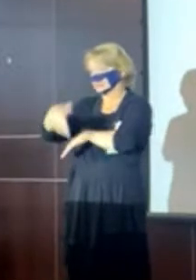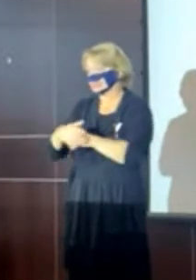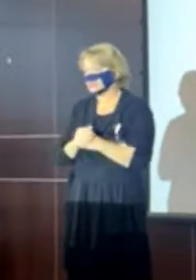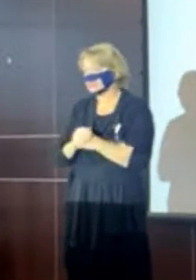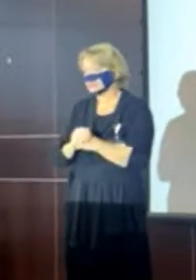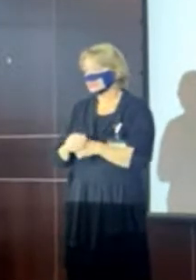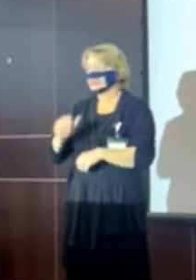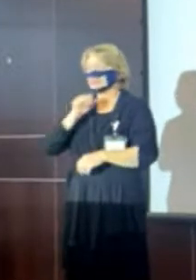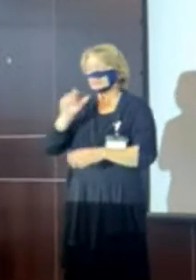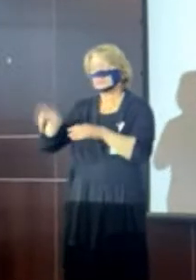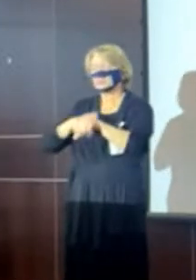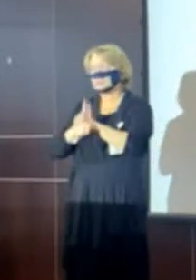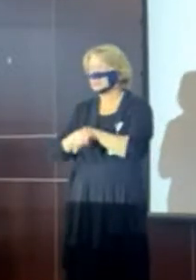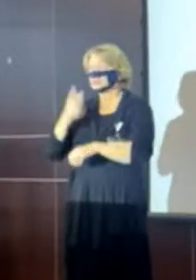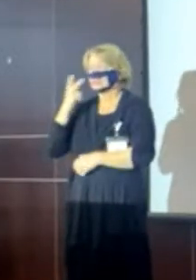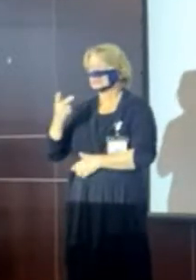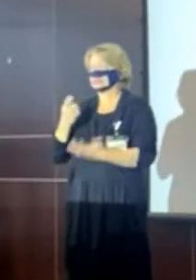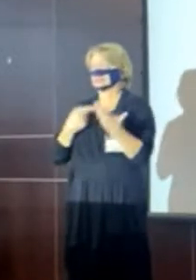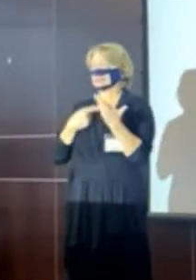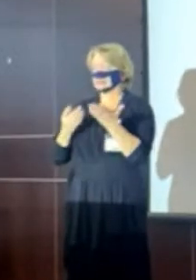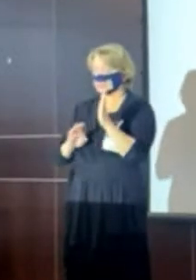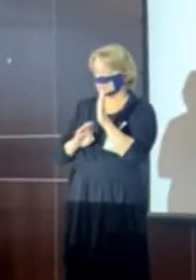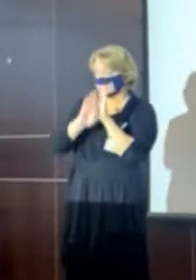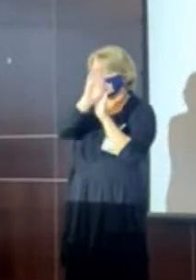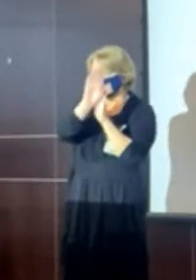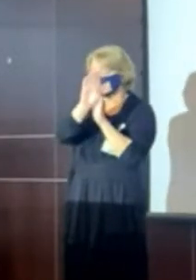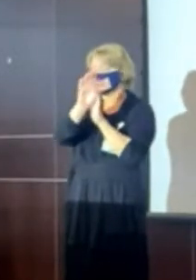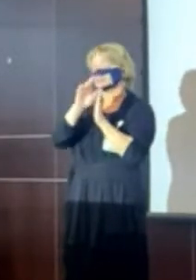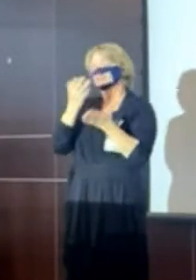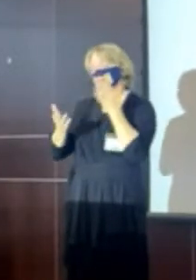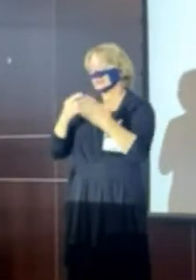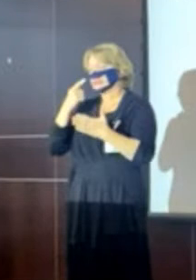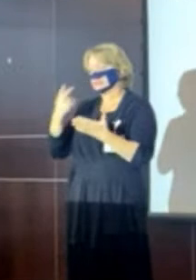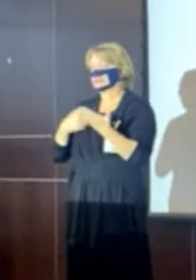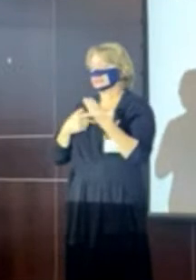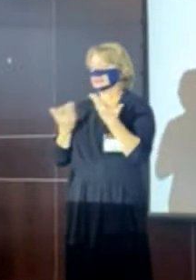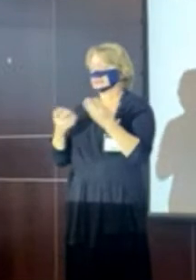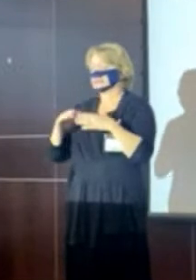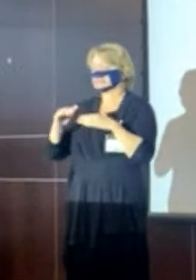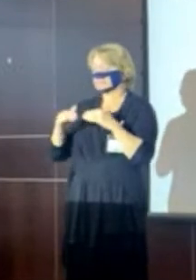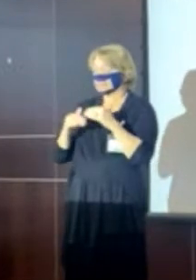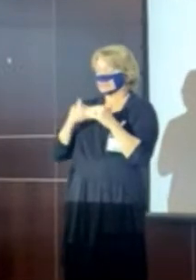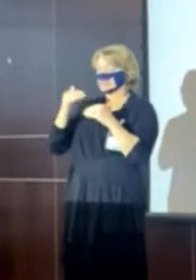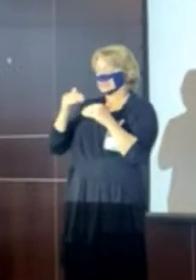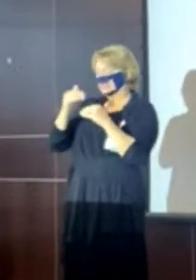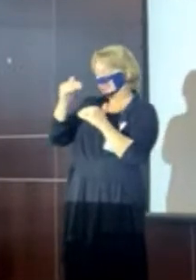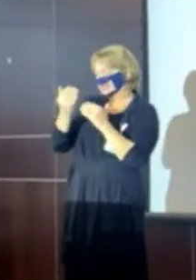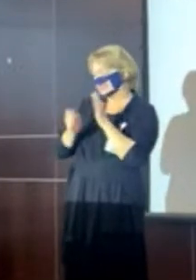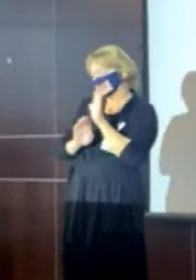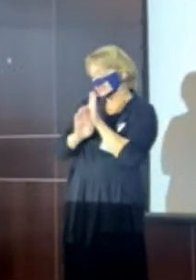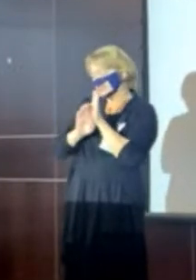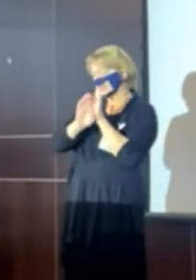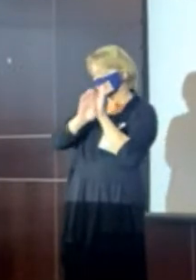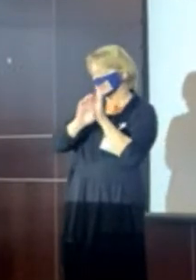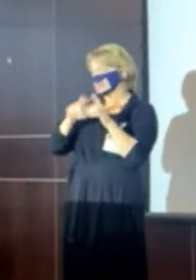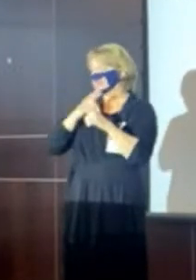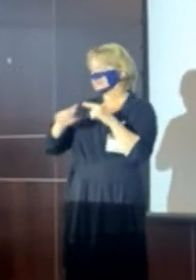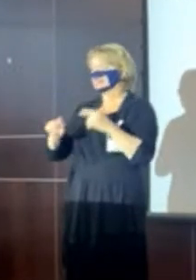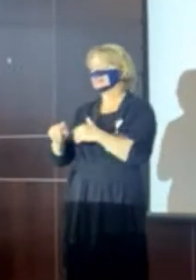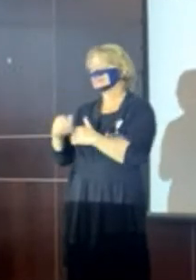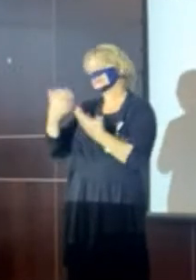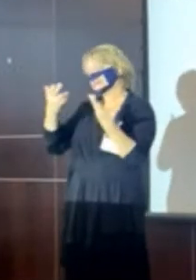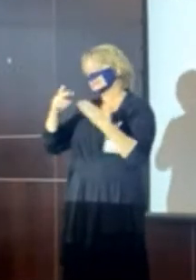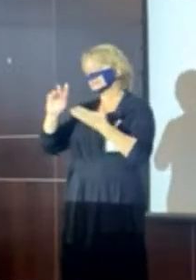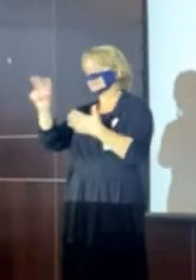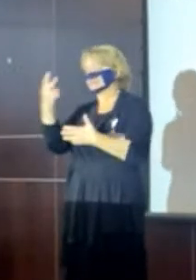huge spike. But what you may see is a little stair step here, and then you have secondary cases from the next week, and so it just continues to build in